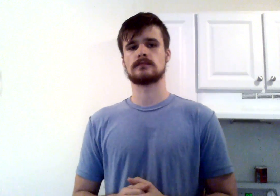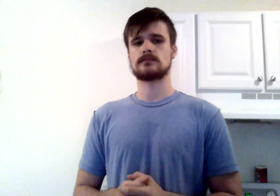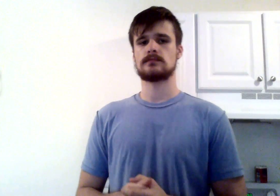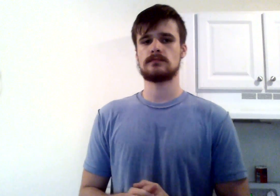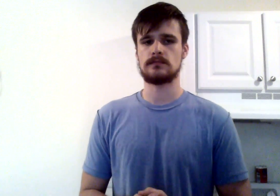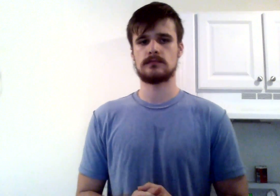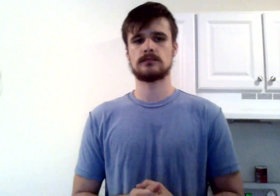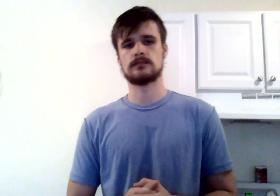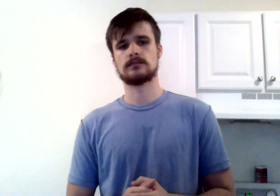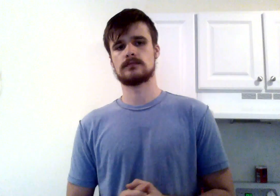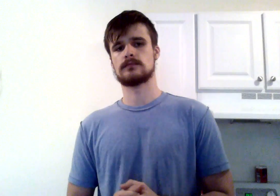called sodcasting.